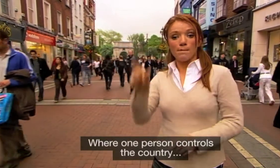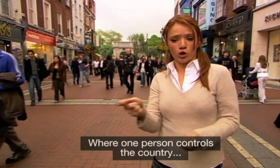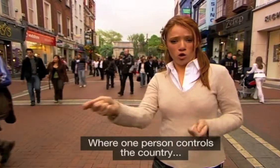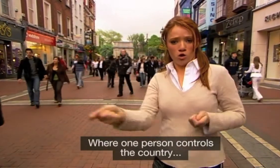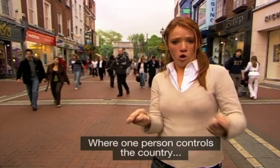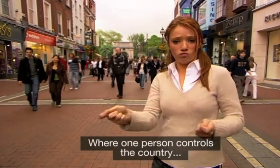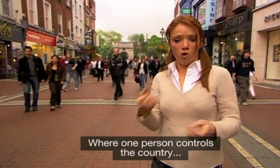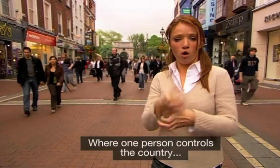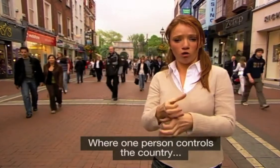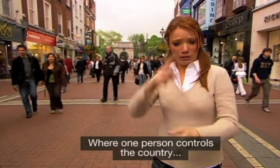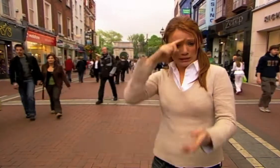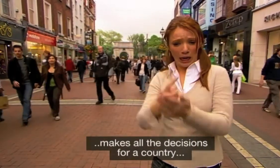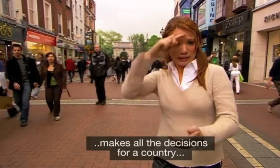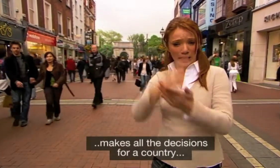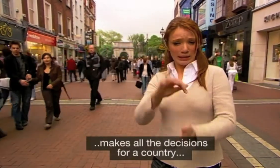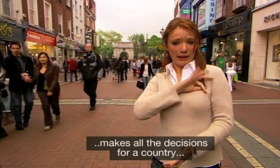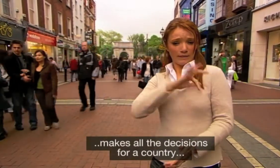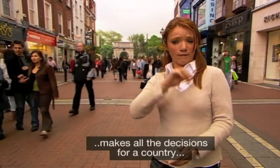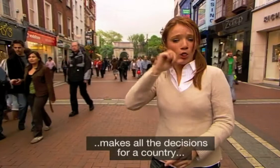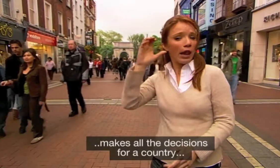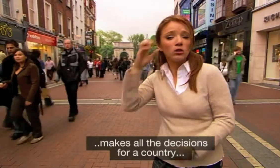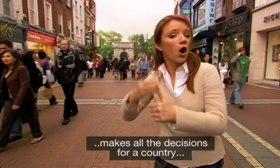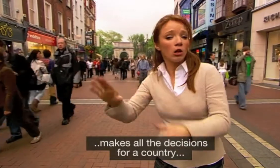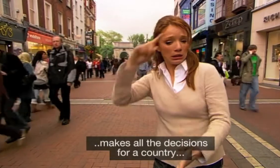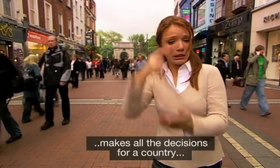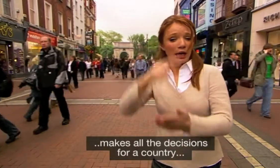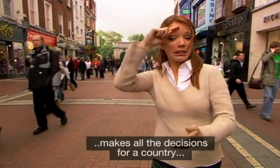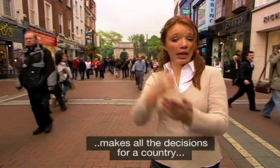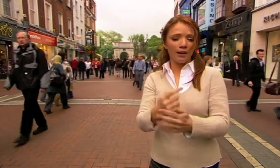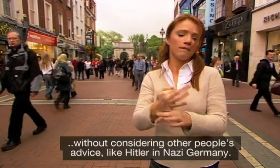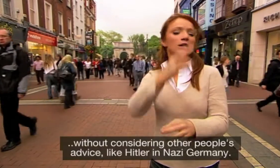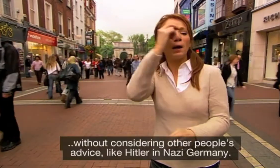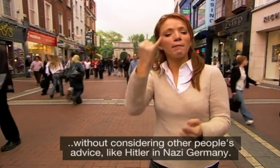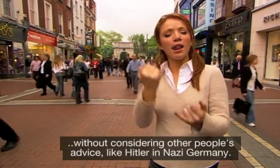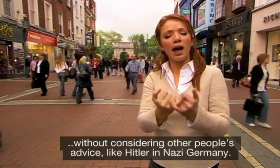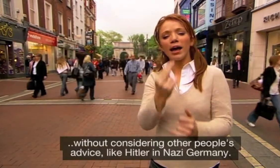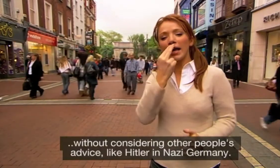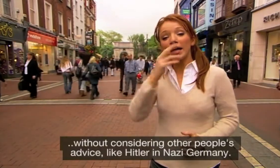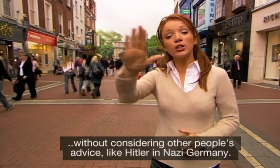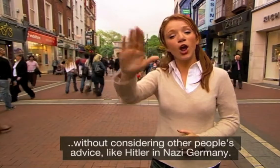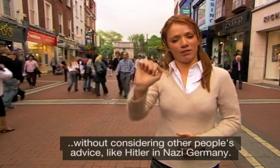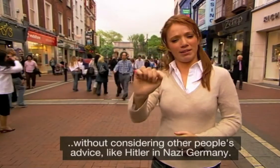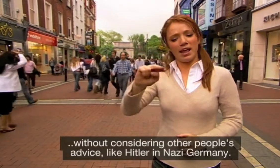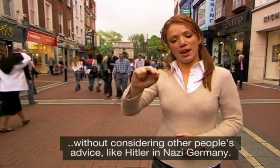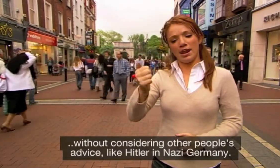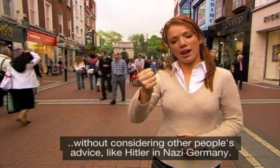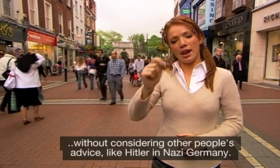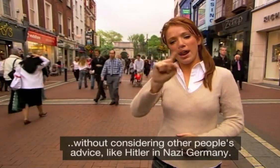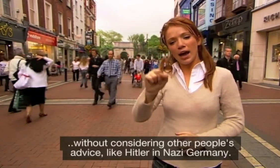where one person controls the country, makes all the decisions for a country without considering other people's advice.